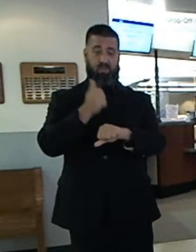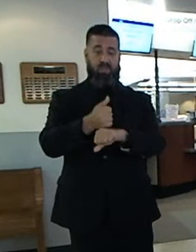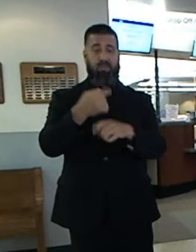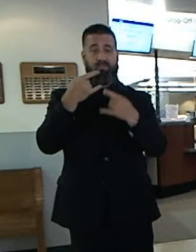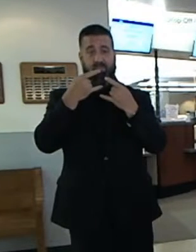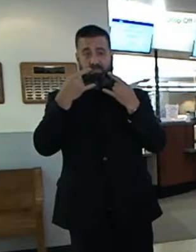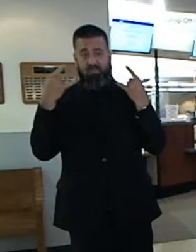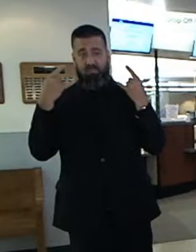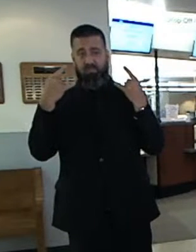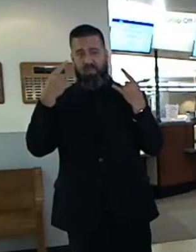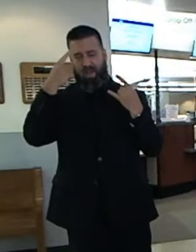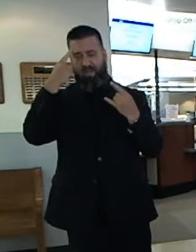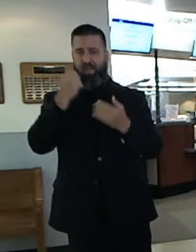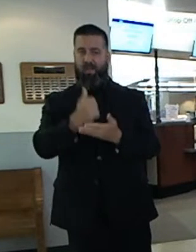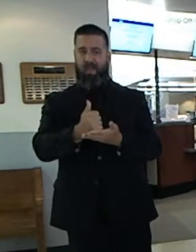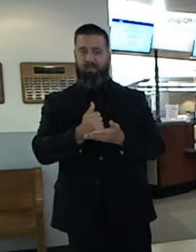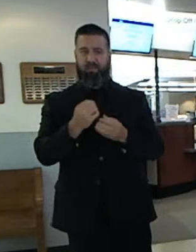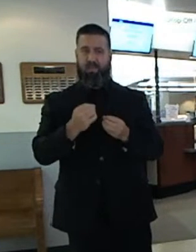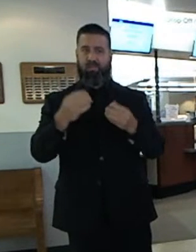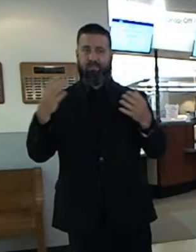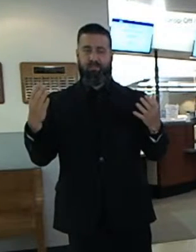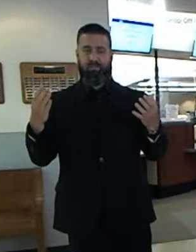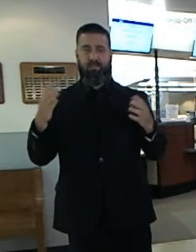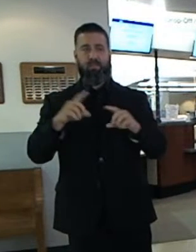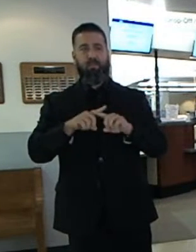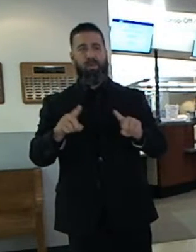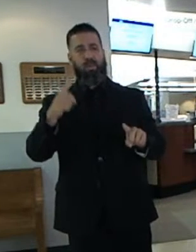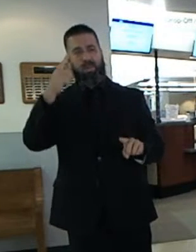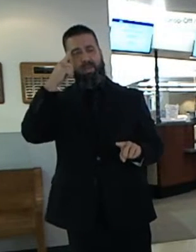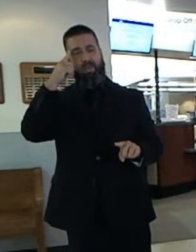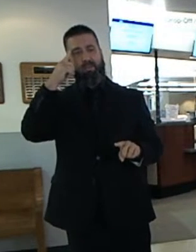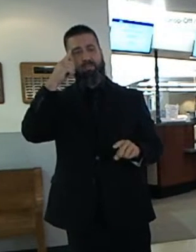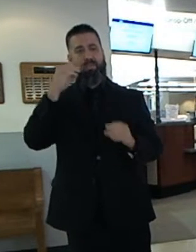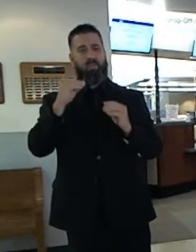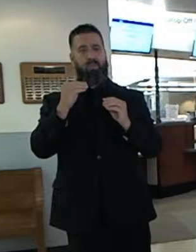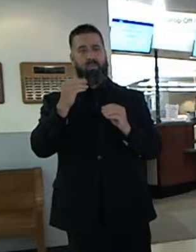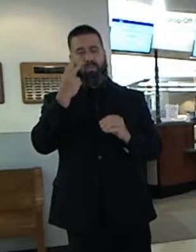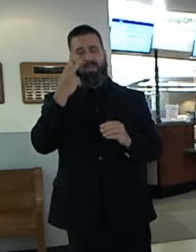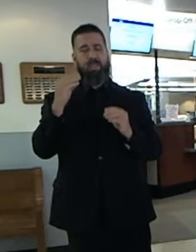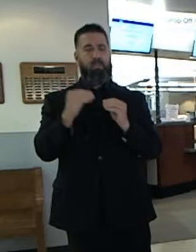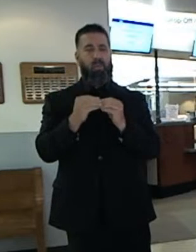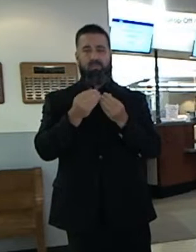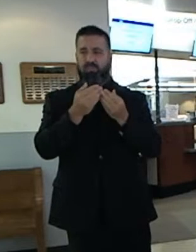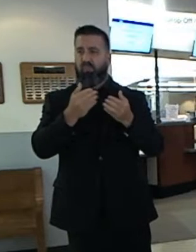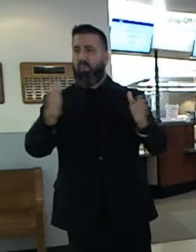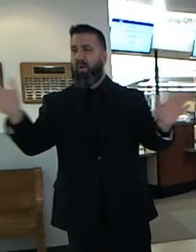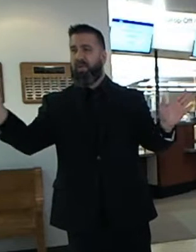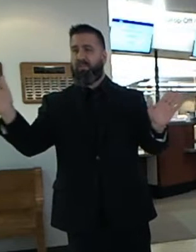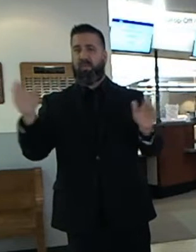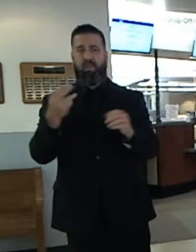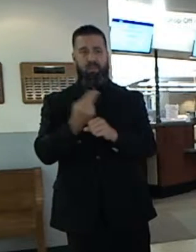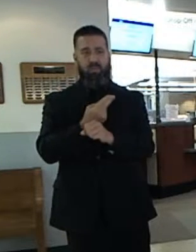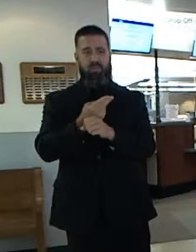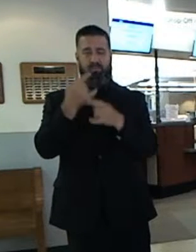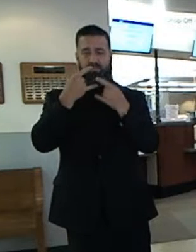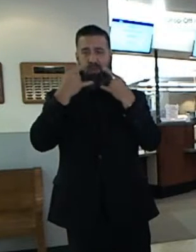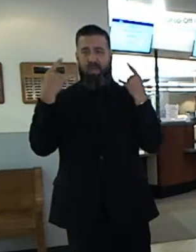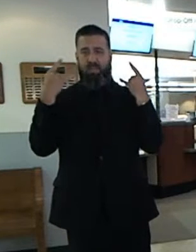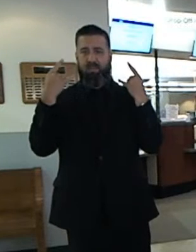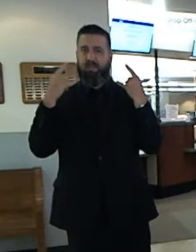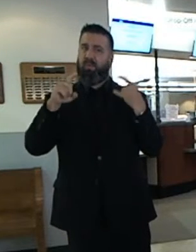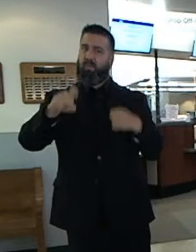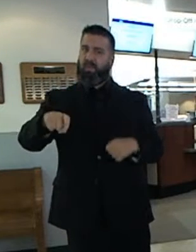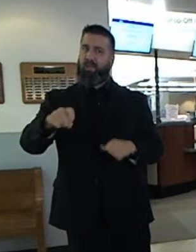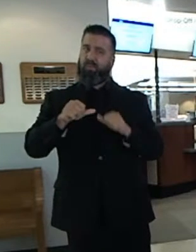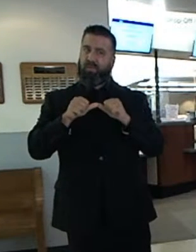big difference and helped us a great deal. But we do think we're seeing widespread use, and we need to continue to see widespread use when folks are